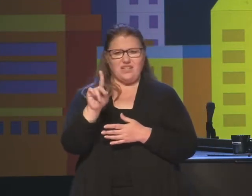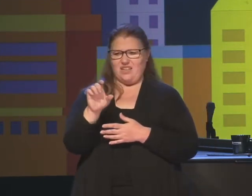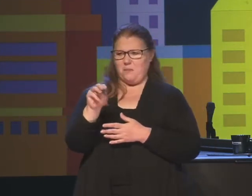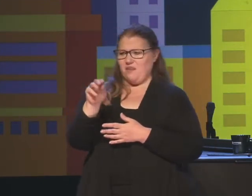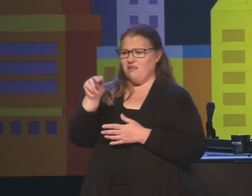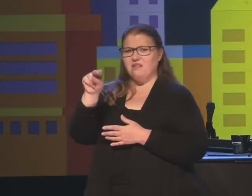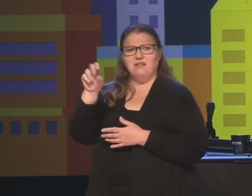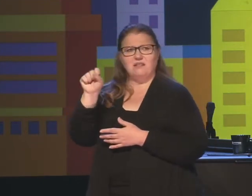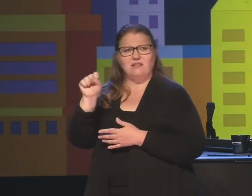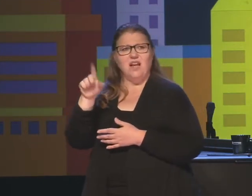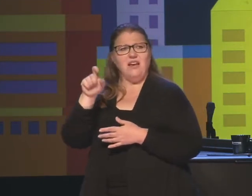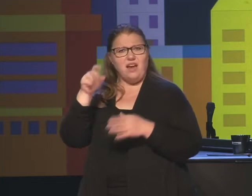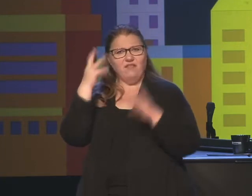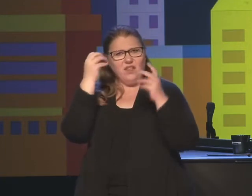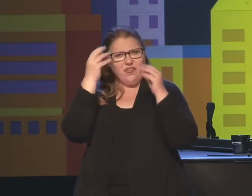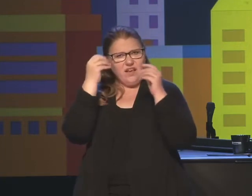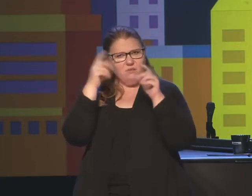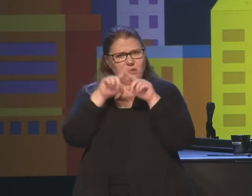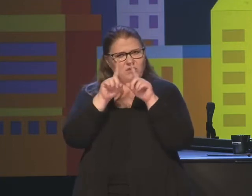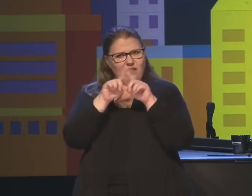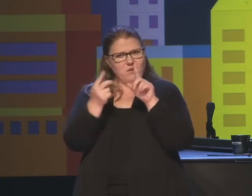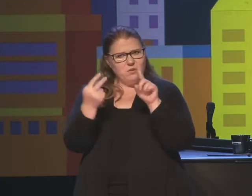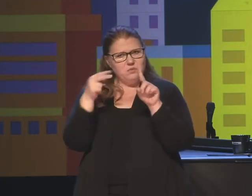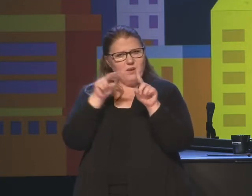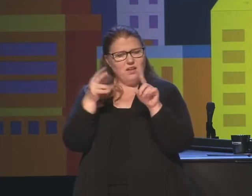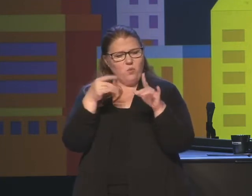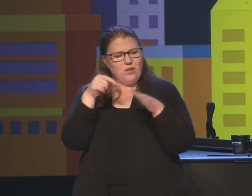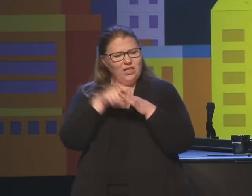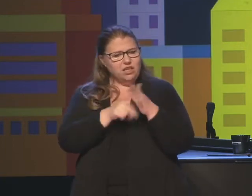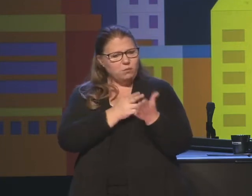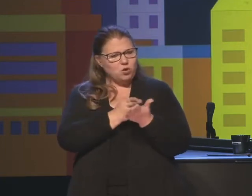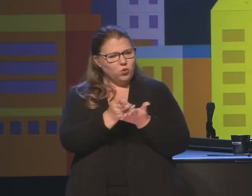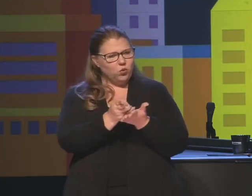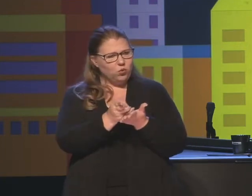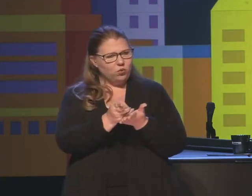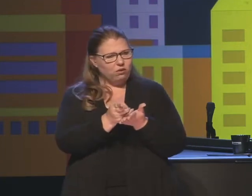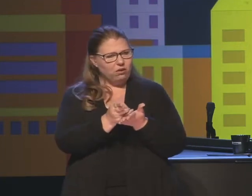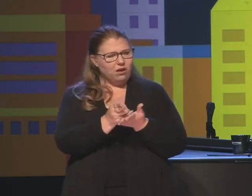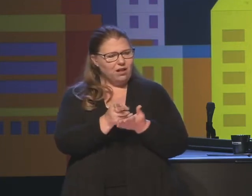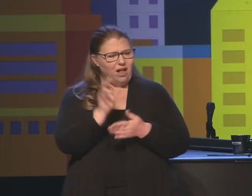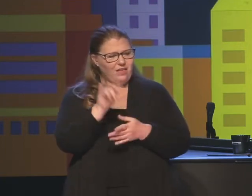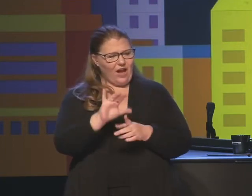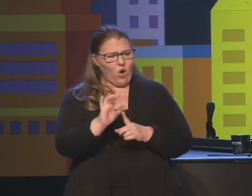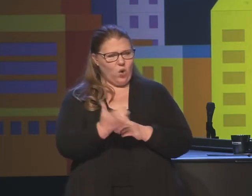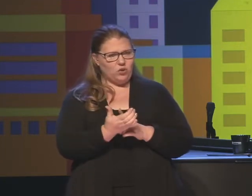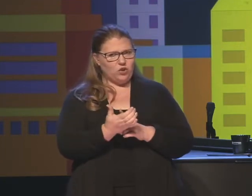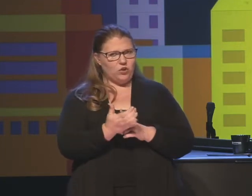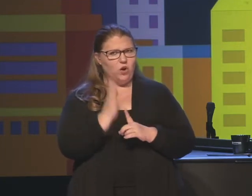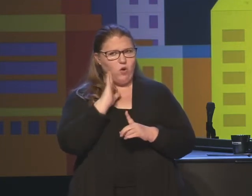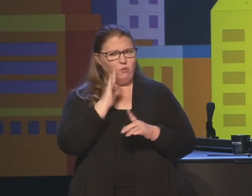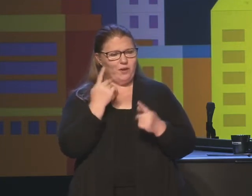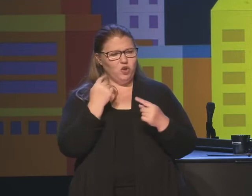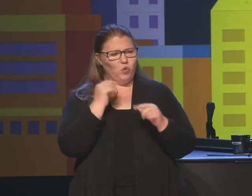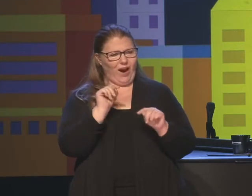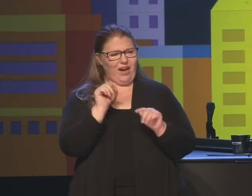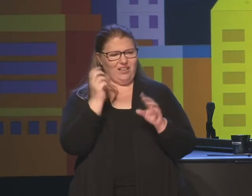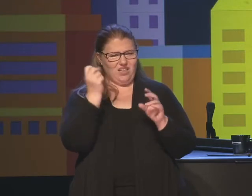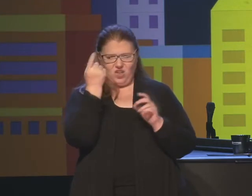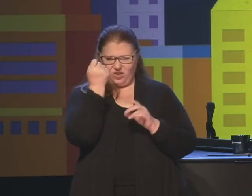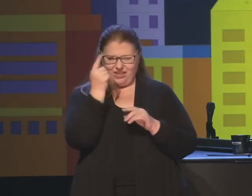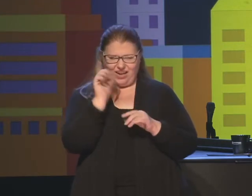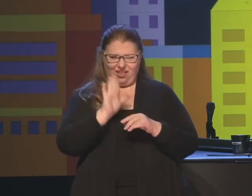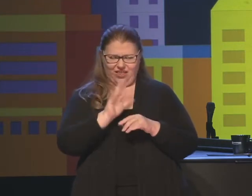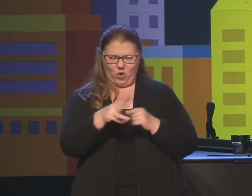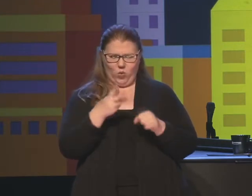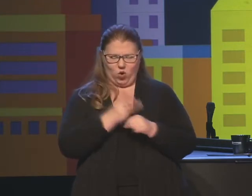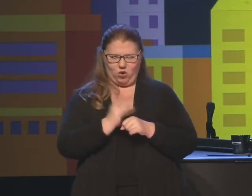demons, and we have to think it through this lens of, okay, what's the deeper truth that this culture would have been trying to make sense of in their world